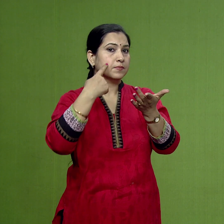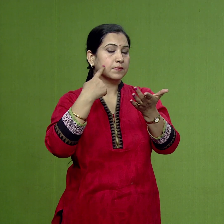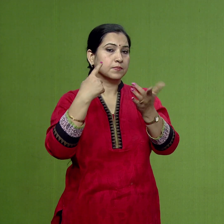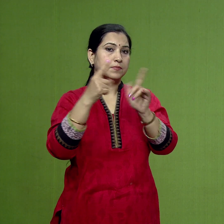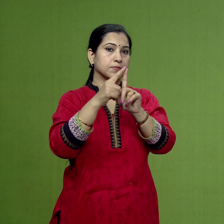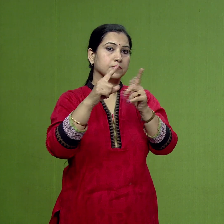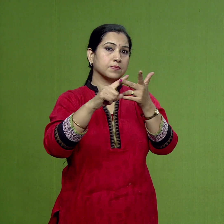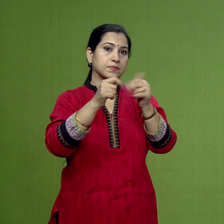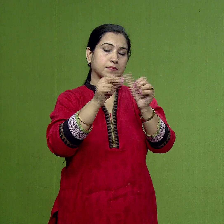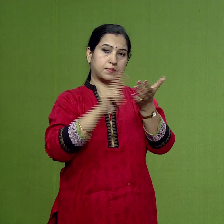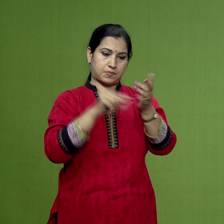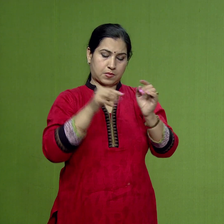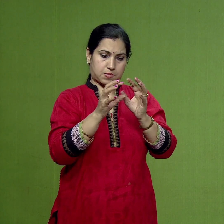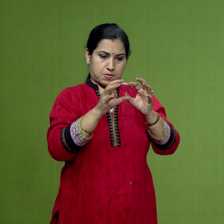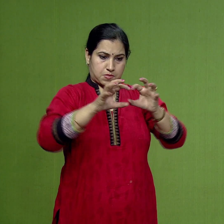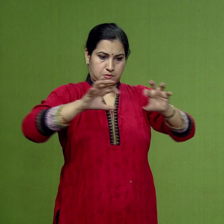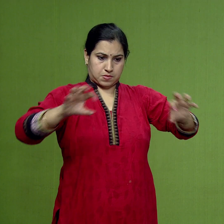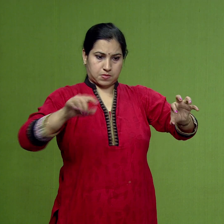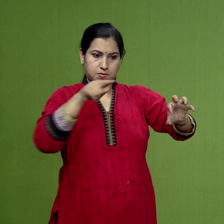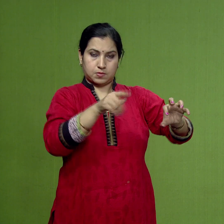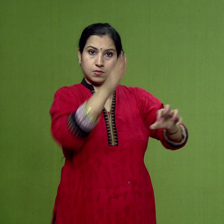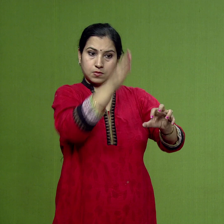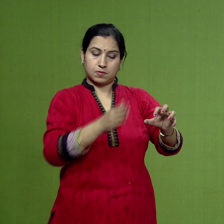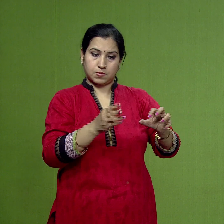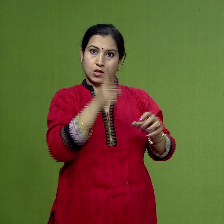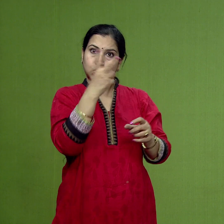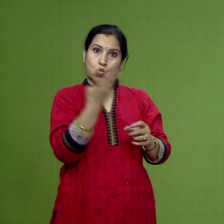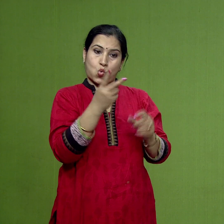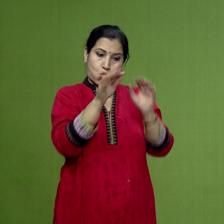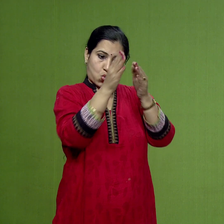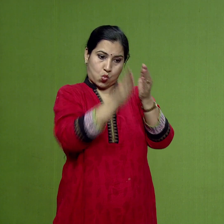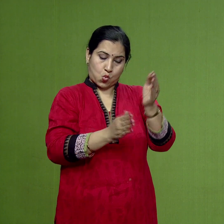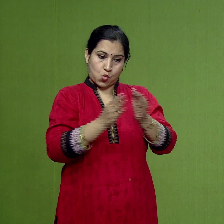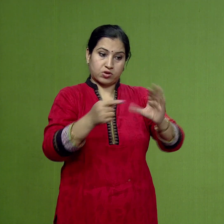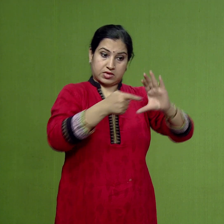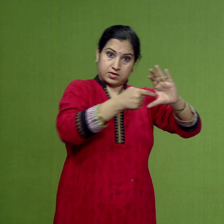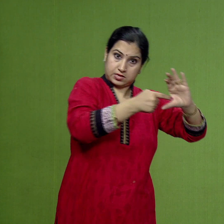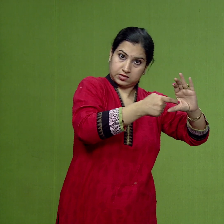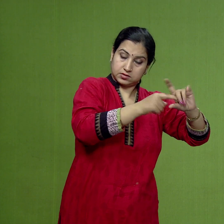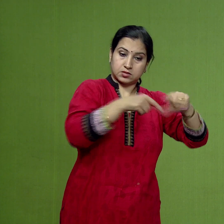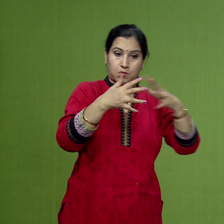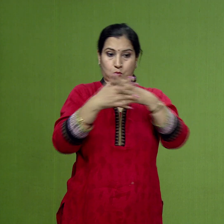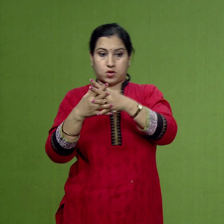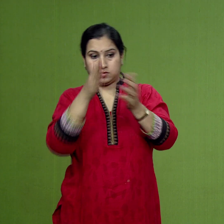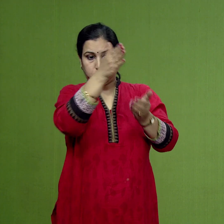in direction and divides the earth in two equal parts, eastern and western parts,